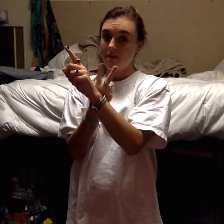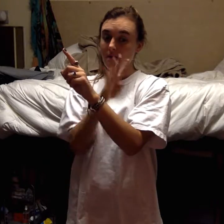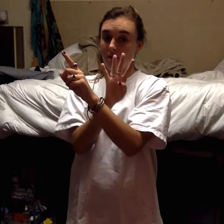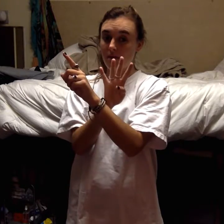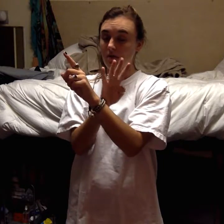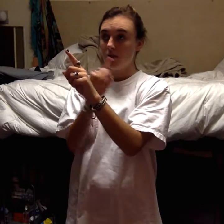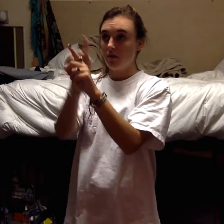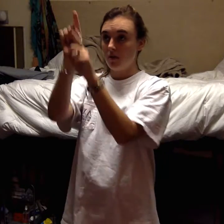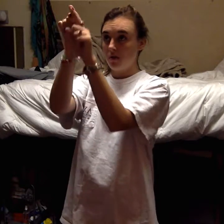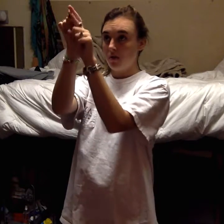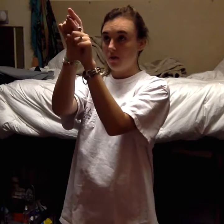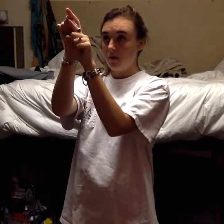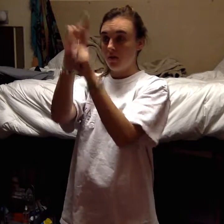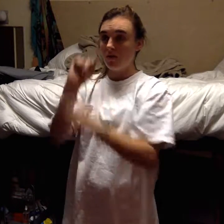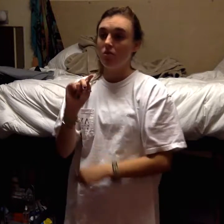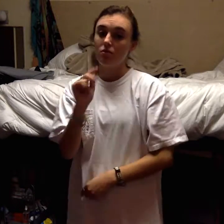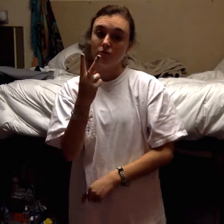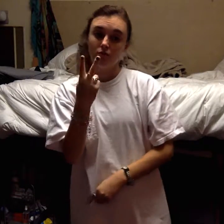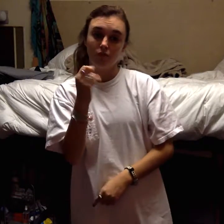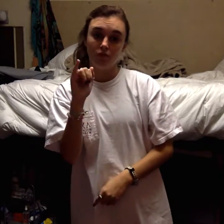little dot at 2 inches, please.